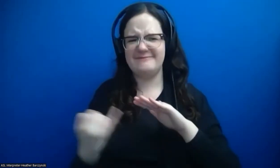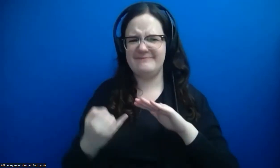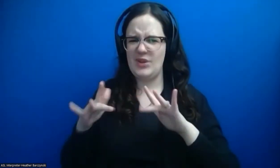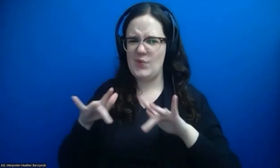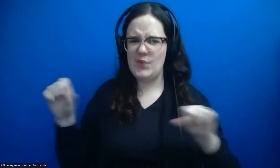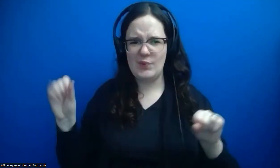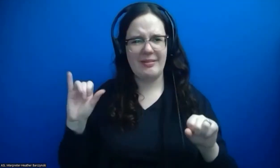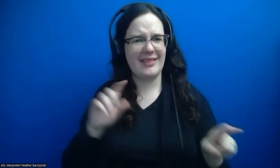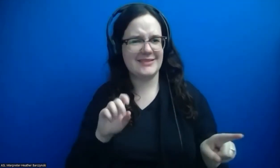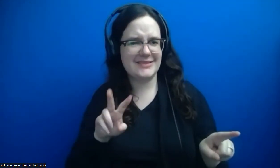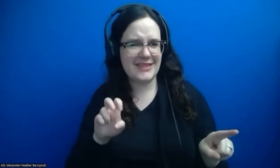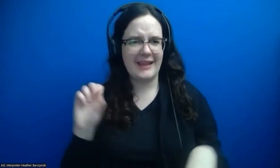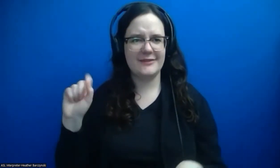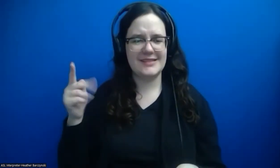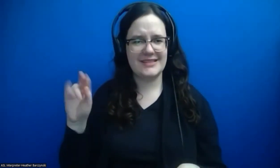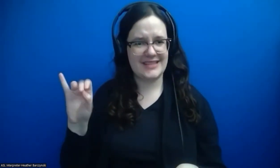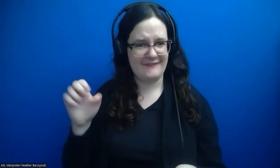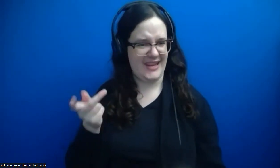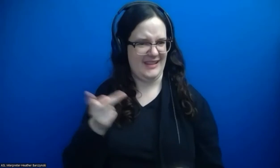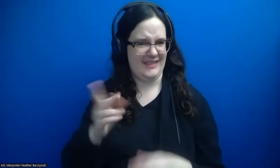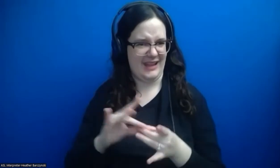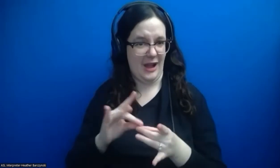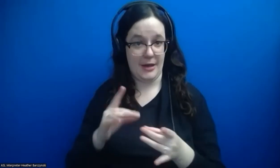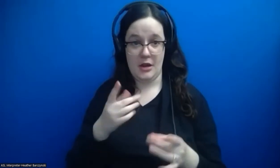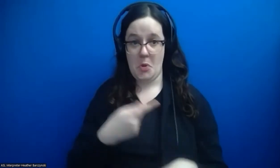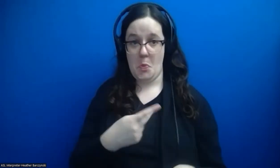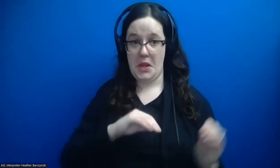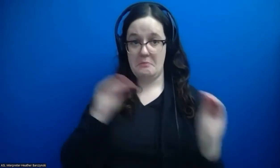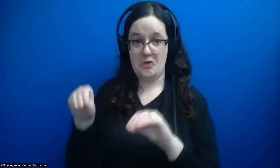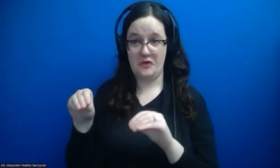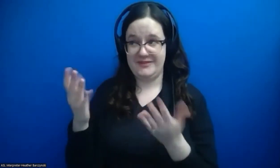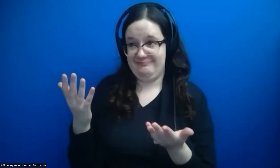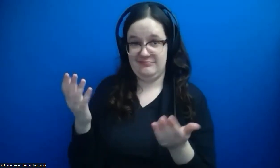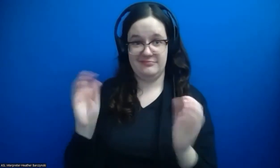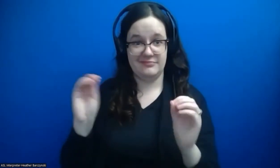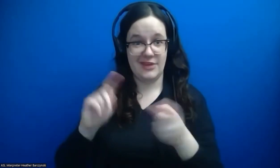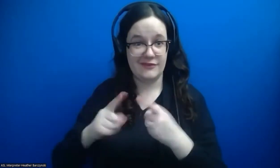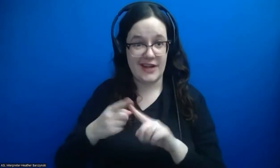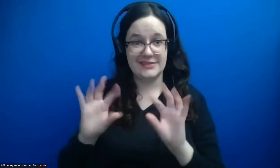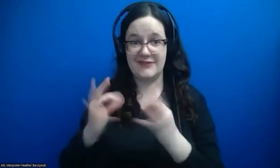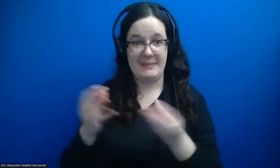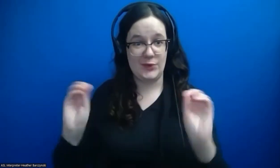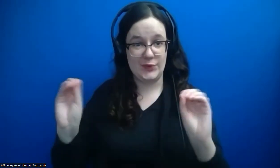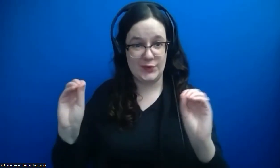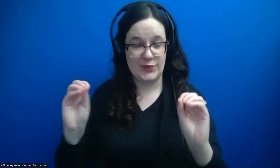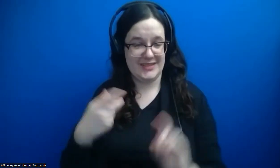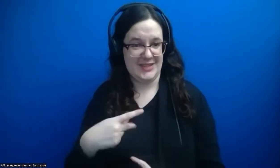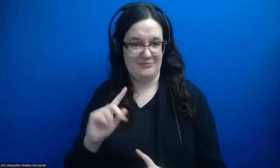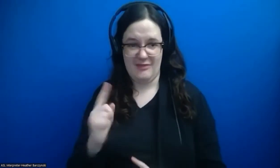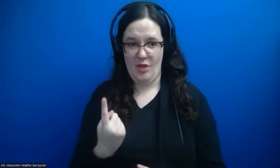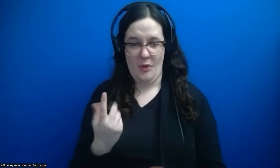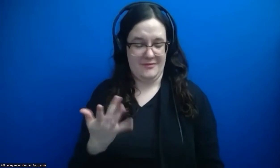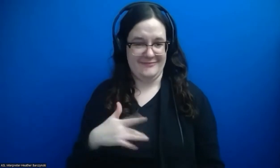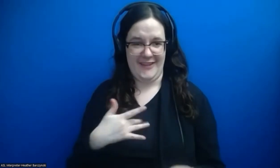and Stephanie said. When we moved up here, we had no one. It was not we had no one up here. So it was just us. So everything, at least financially, felt